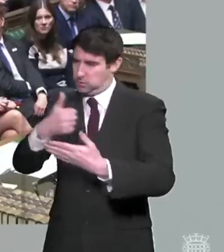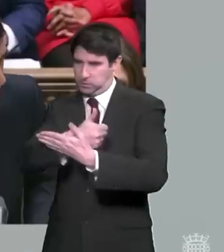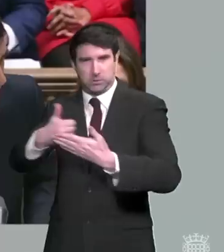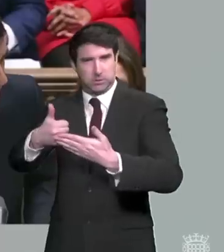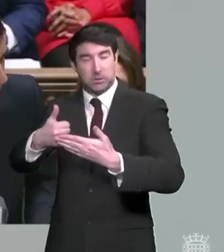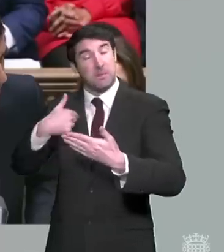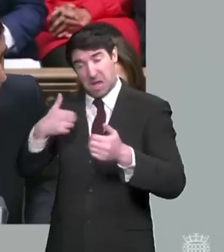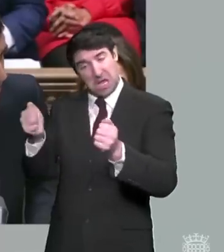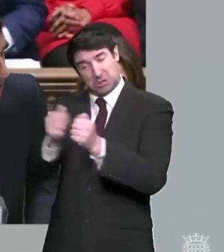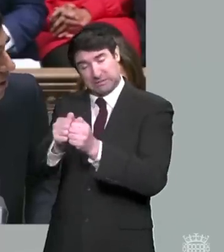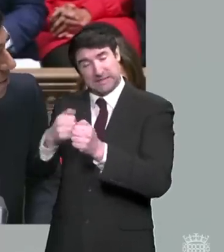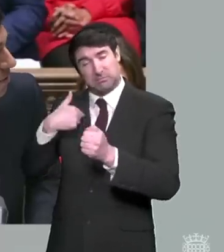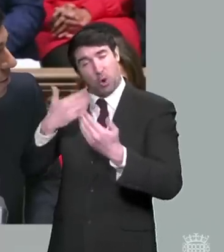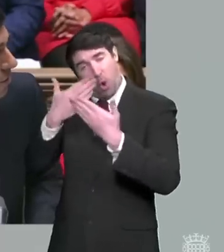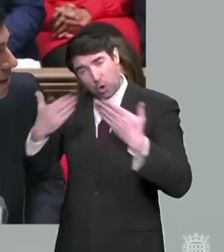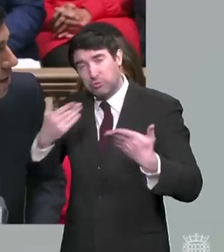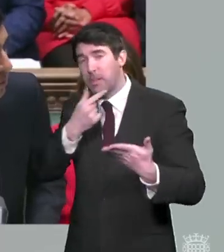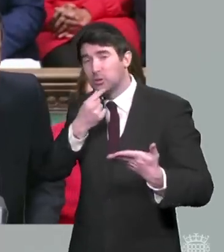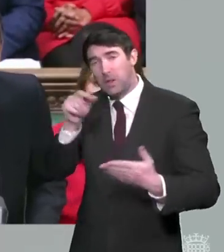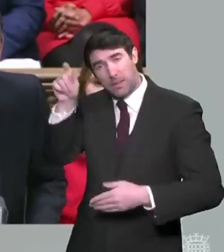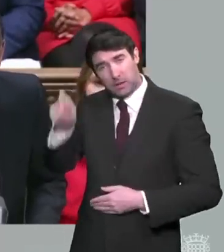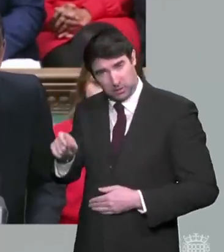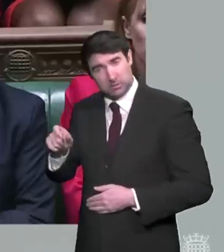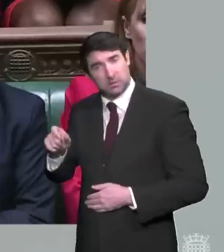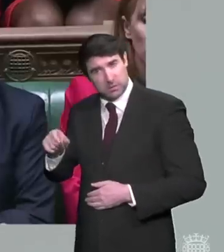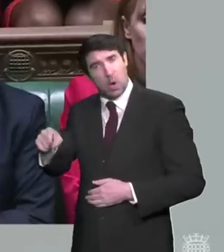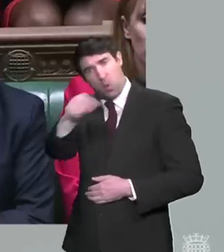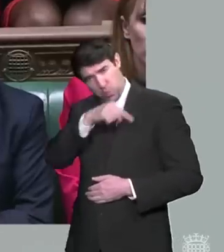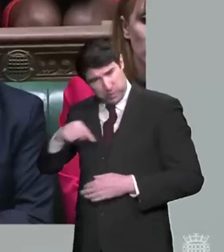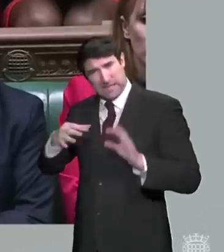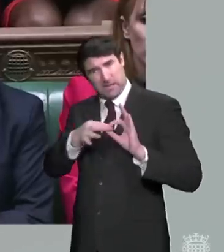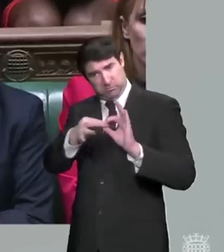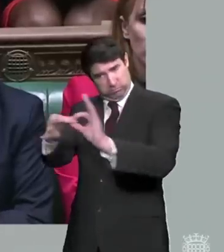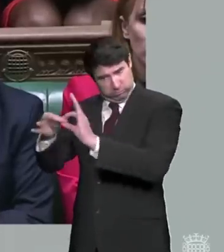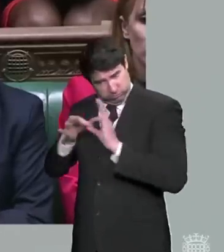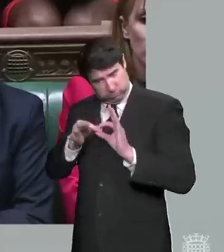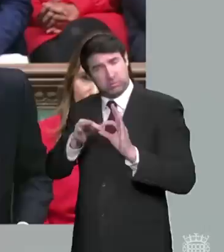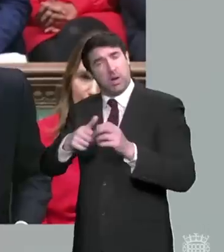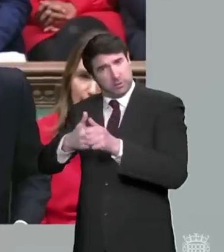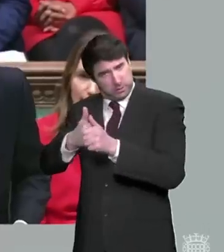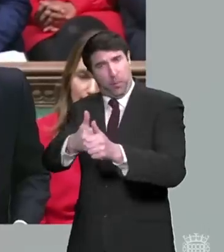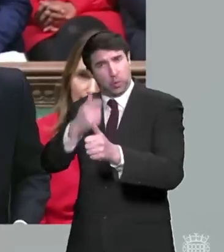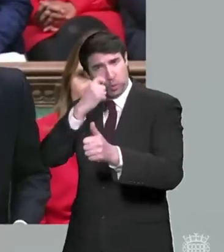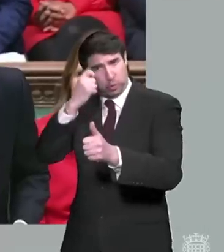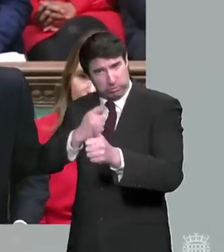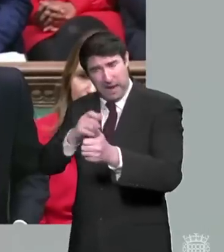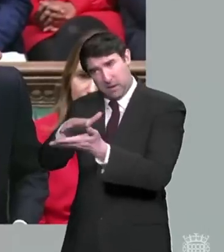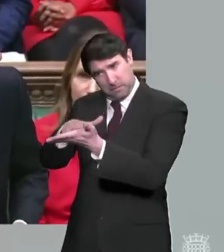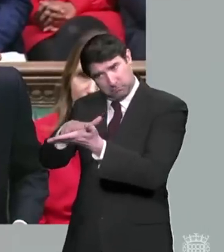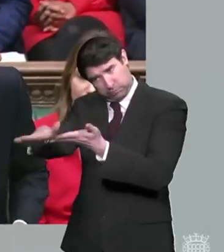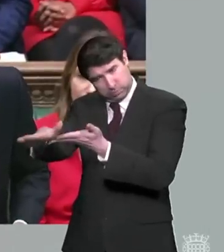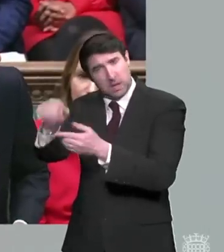honourable gentleman in saying that this House and this country will stand united with Ukraine until we ensure the defeat of